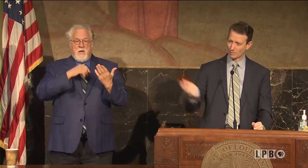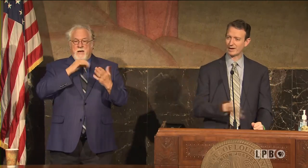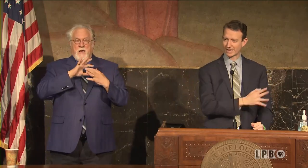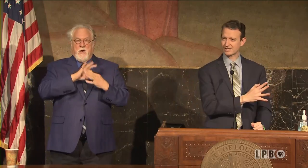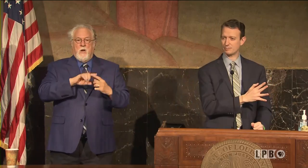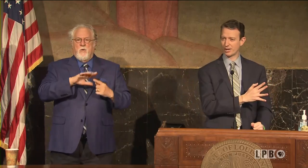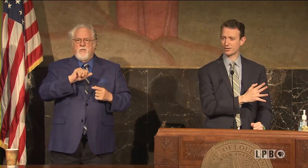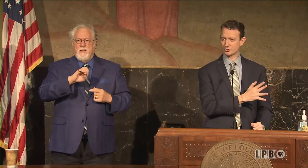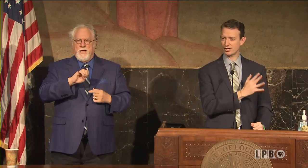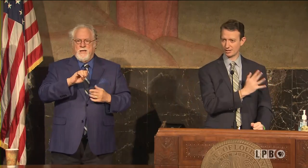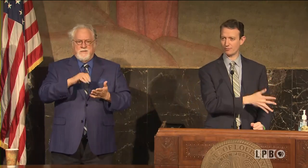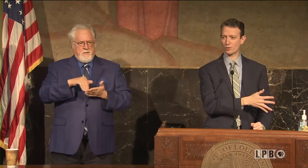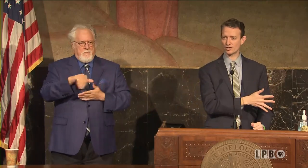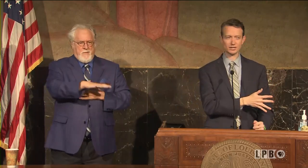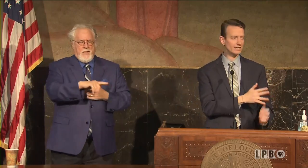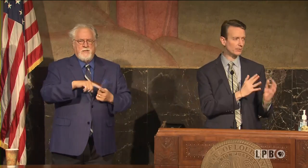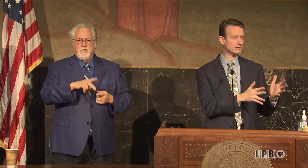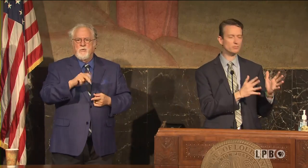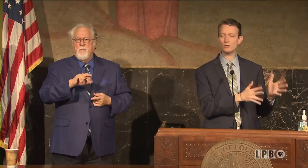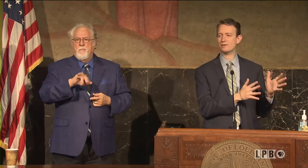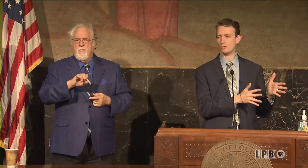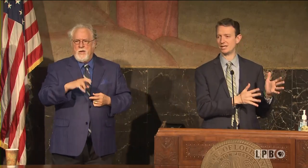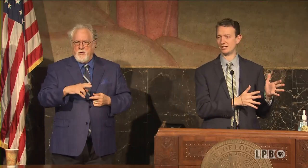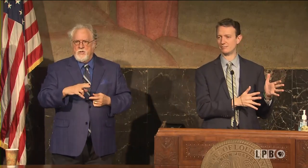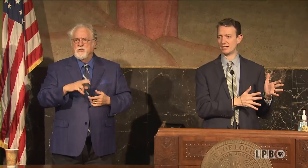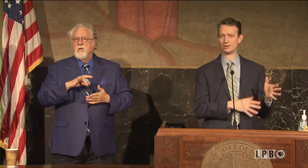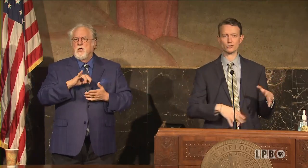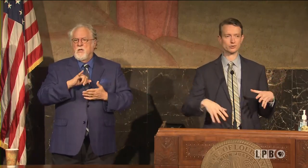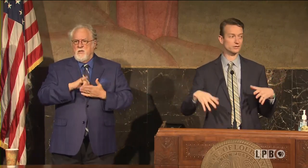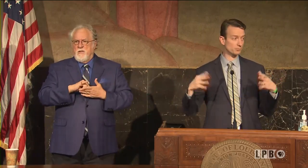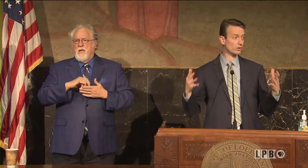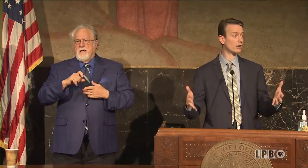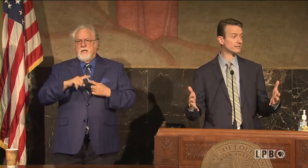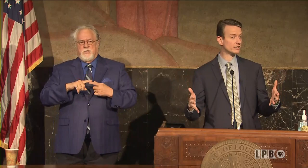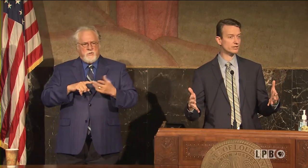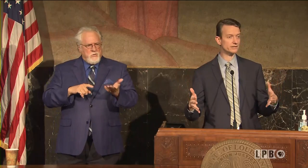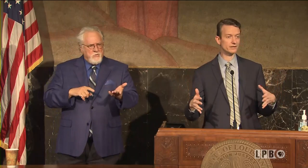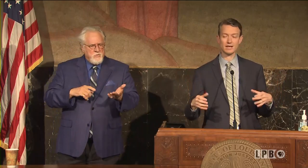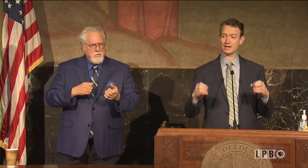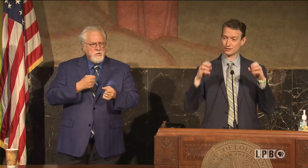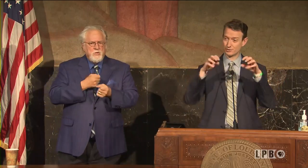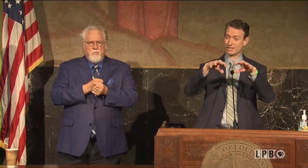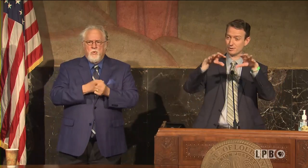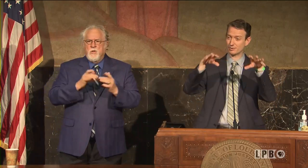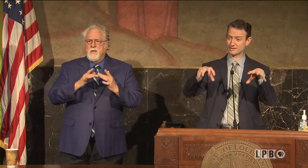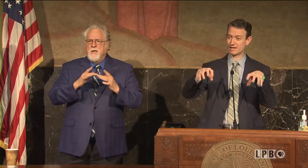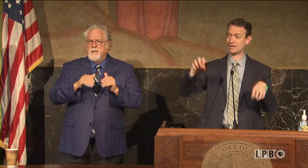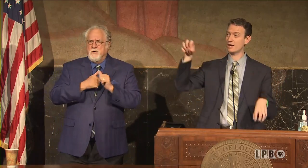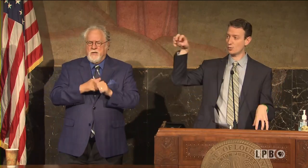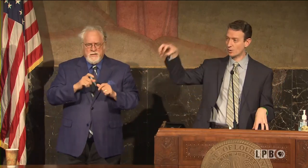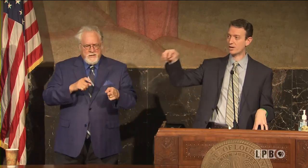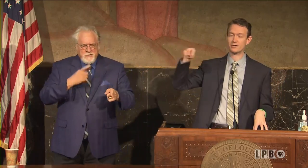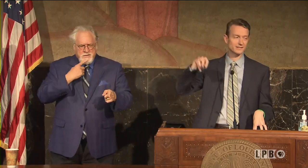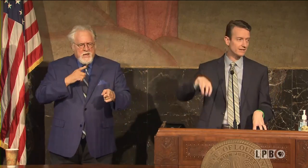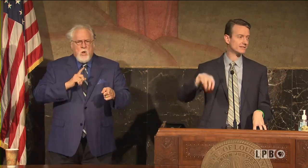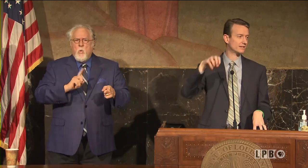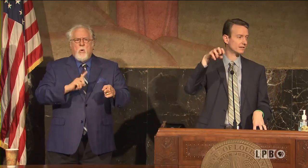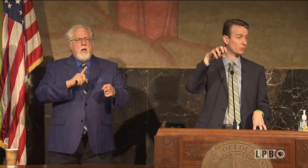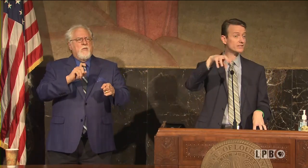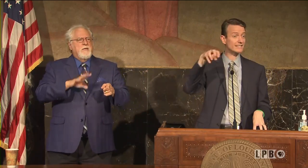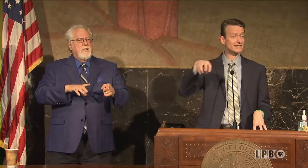case went back to the parish of origin. That was the move that we need to make in order to support contact tracing, because we need to be able to say where's